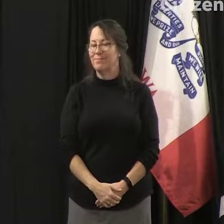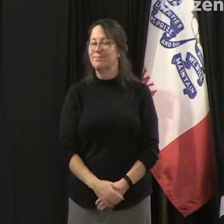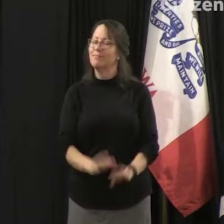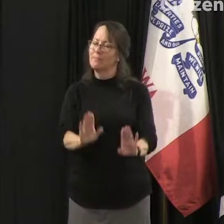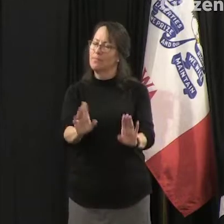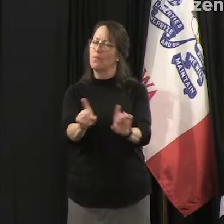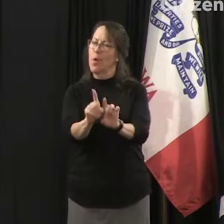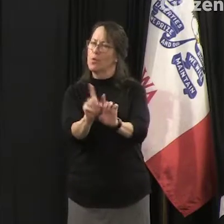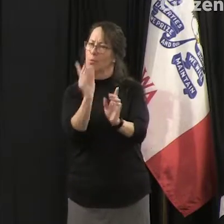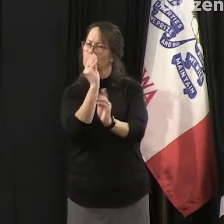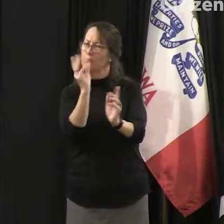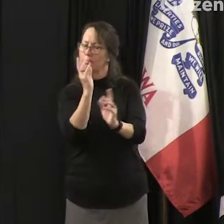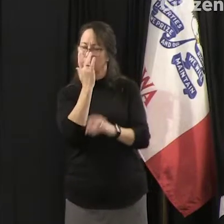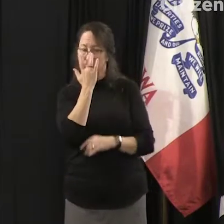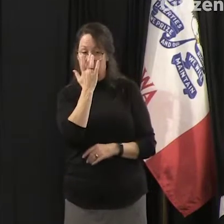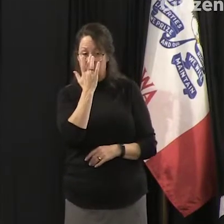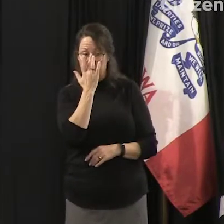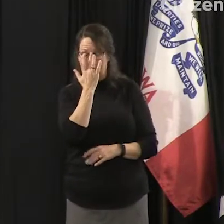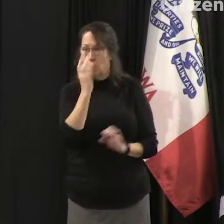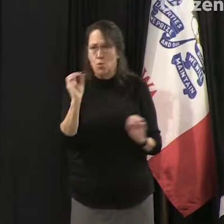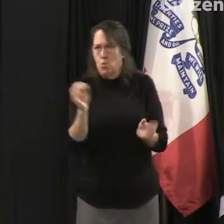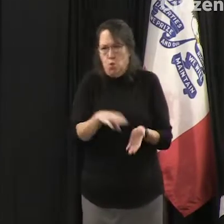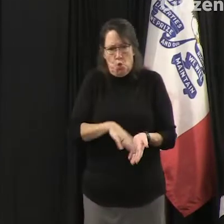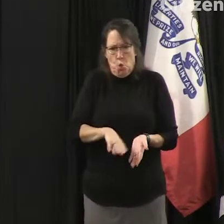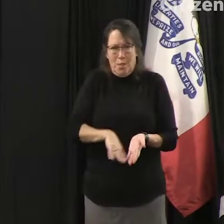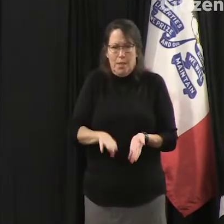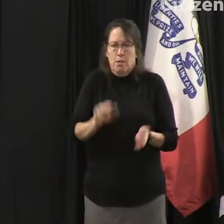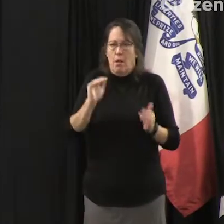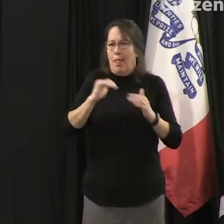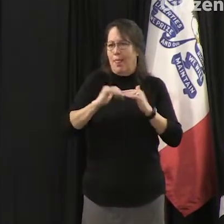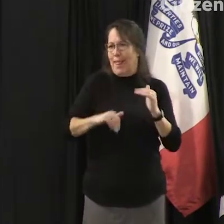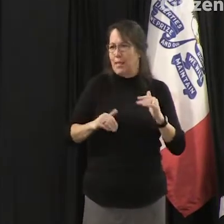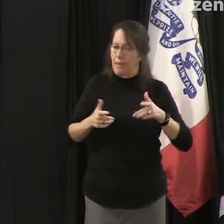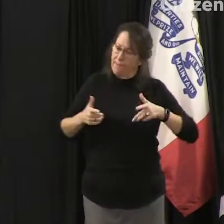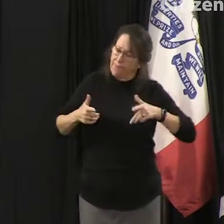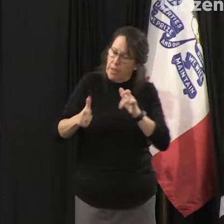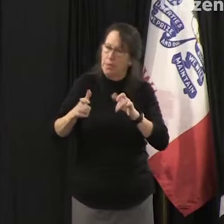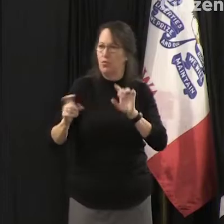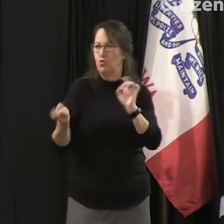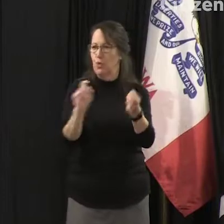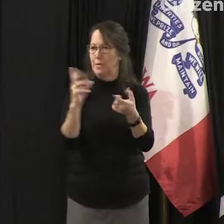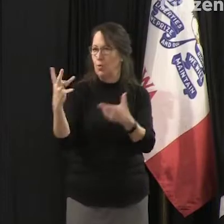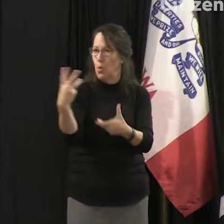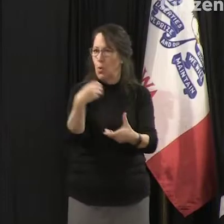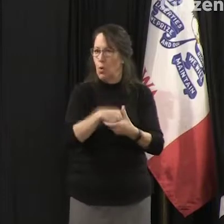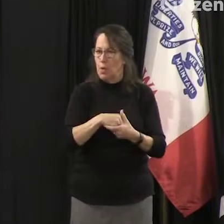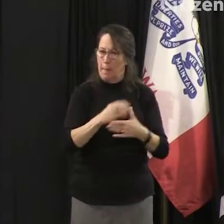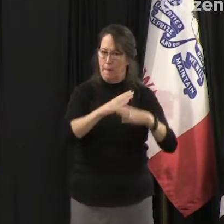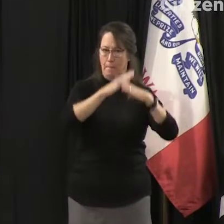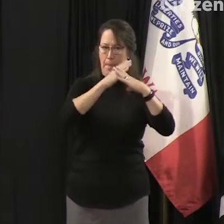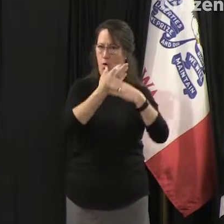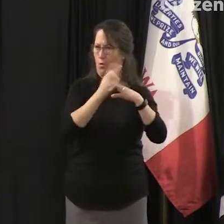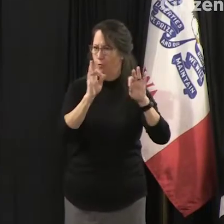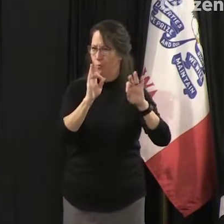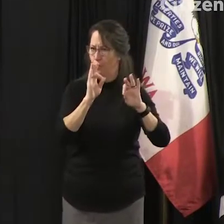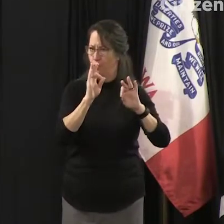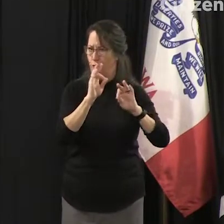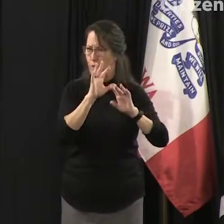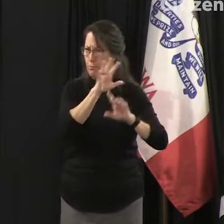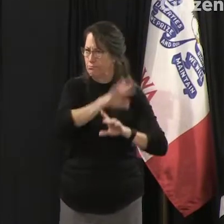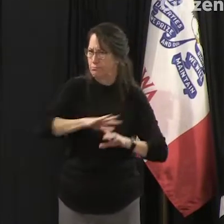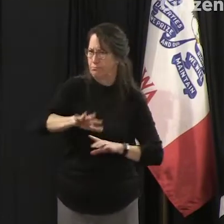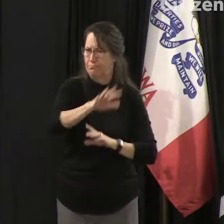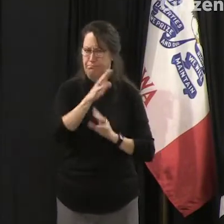Let me just say that not as any excuse for less than rapid change in inclusion and a barrier-free